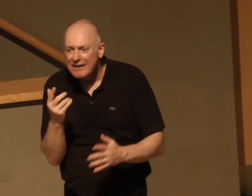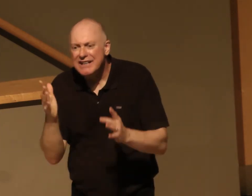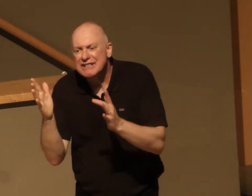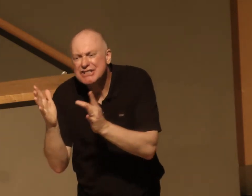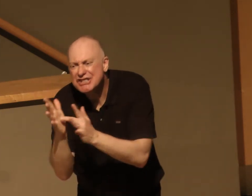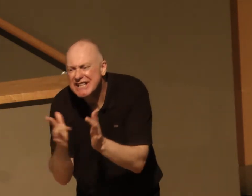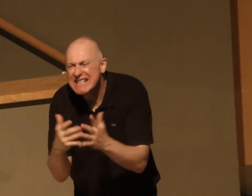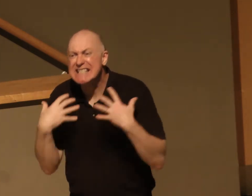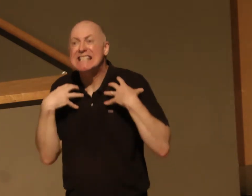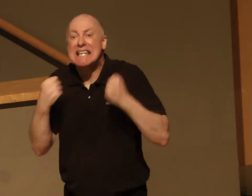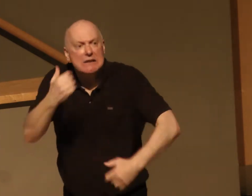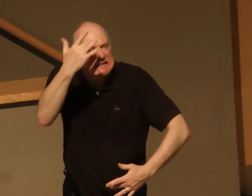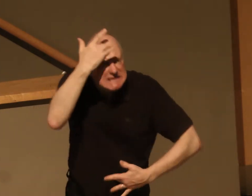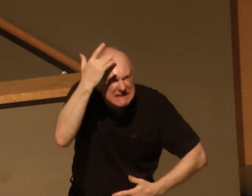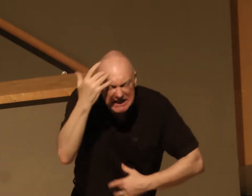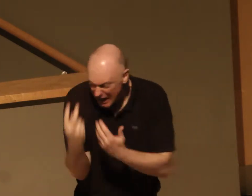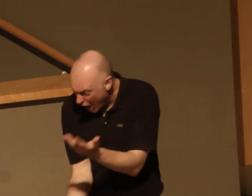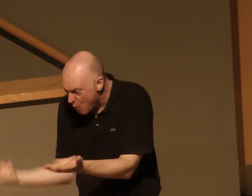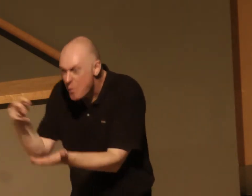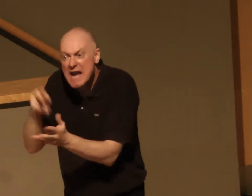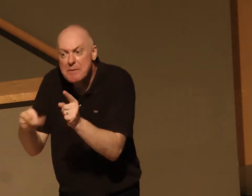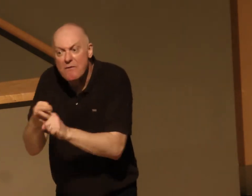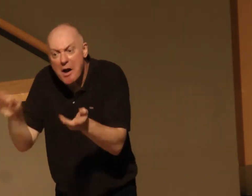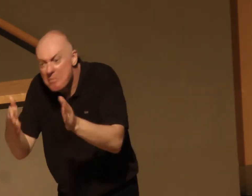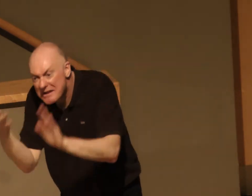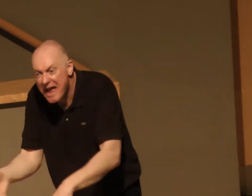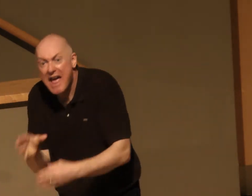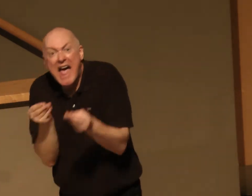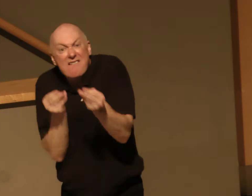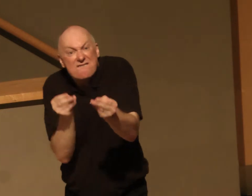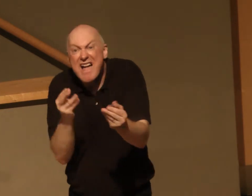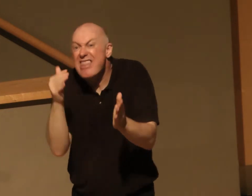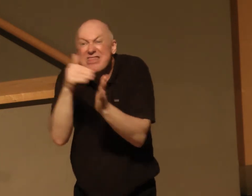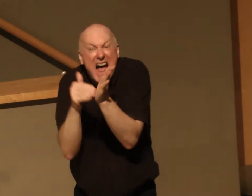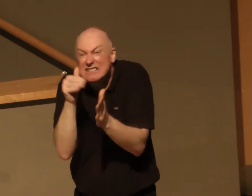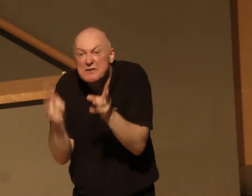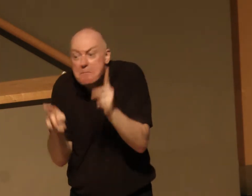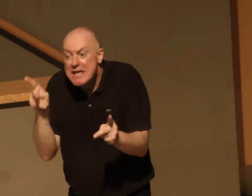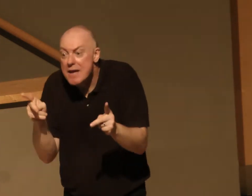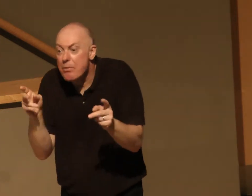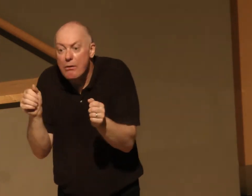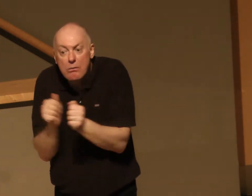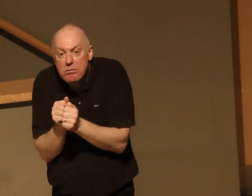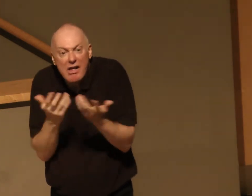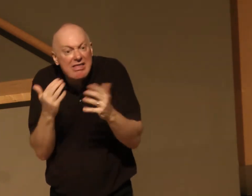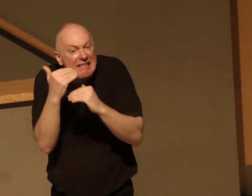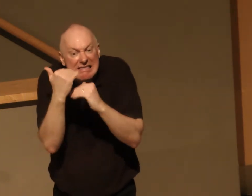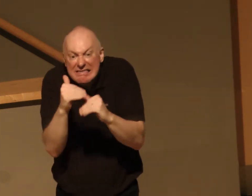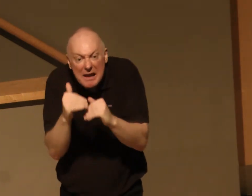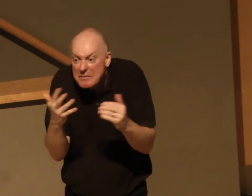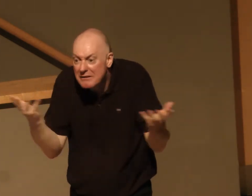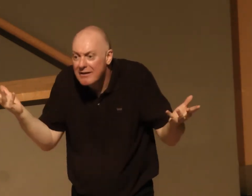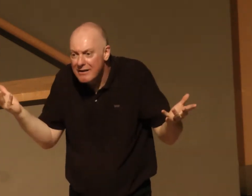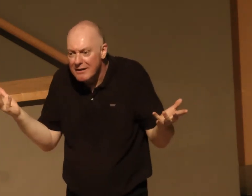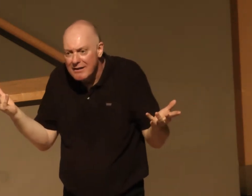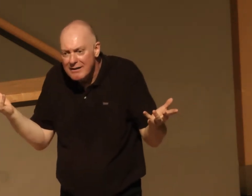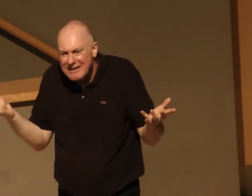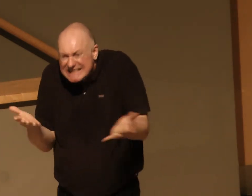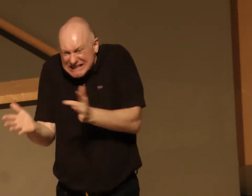healed the sick and raised the dead and fed thousands and thousands of people with very limited physical resources. This is the Jesus